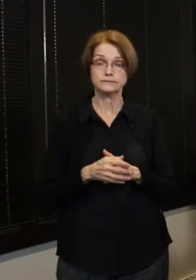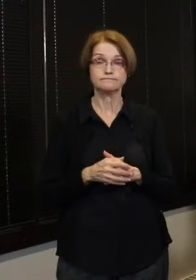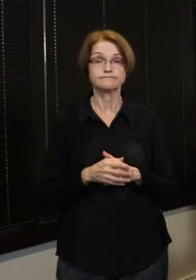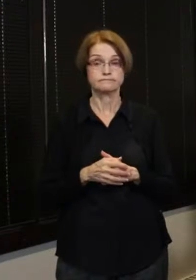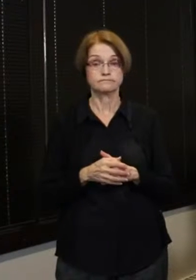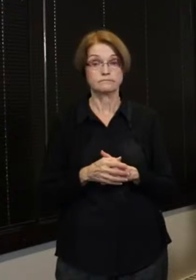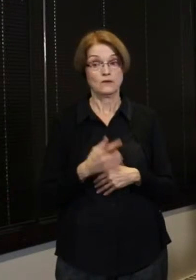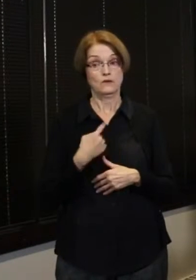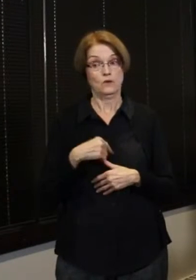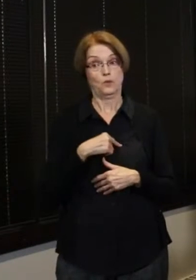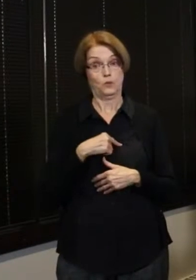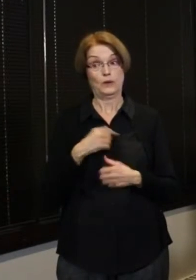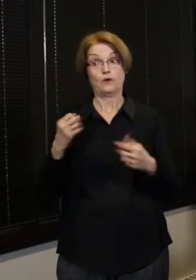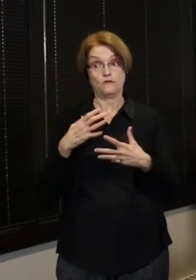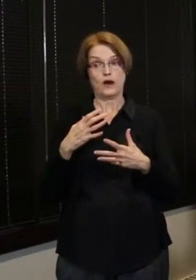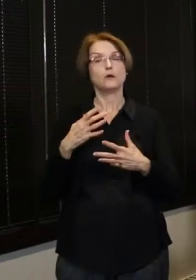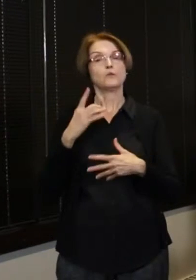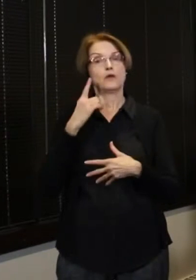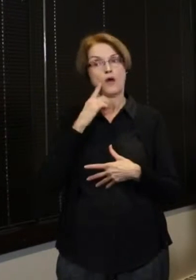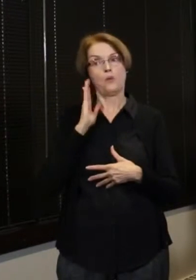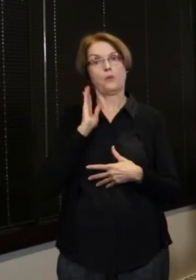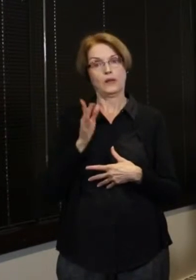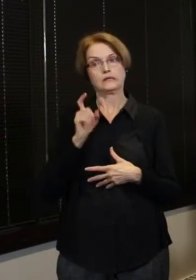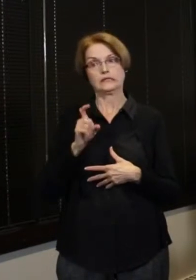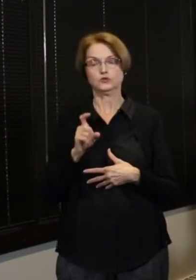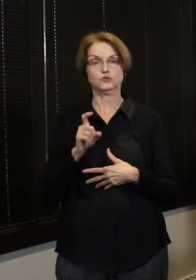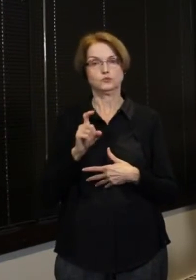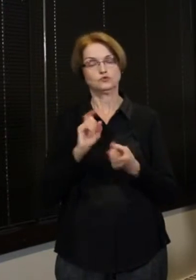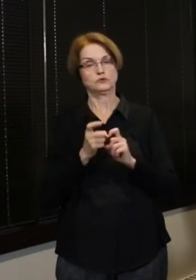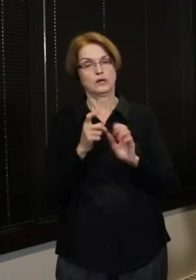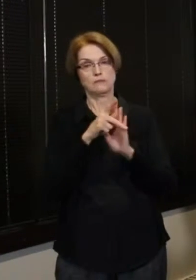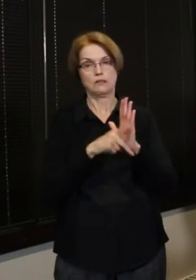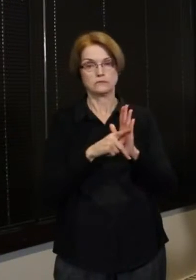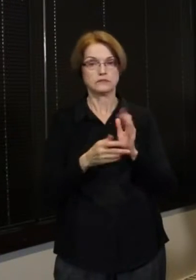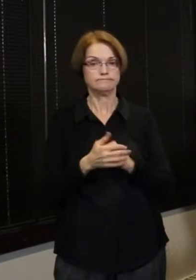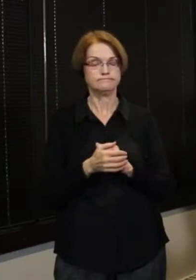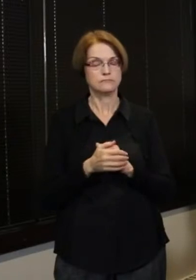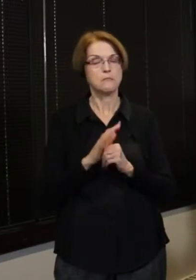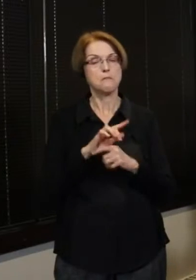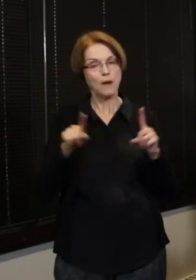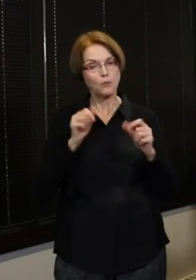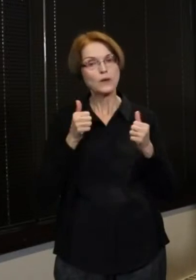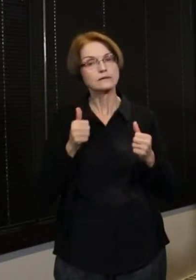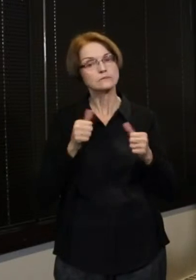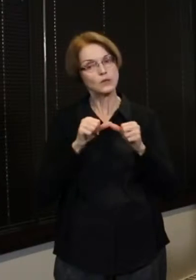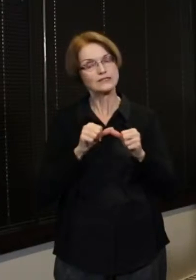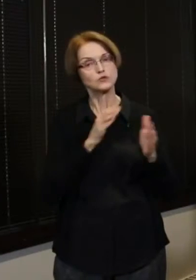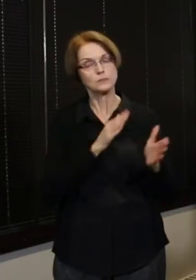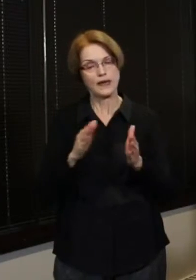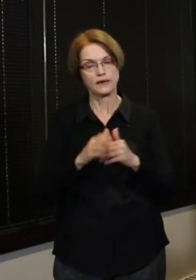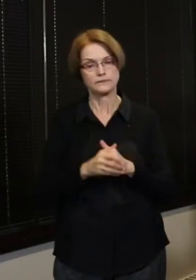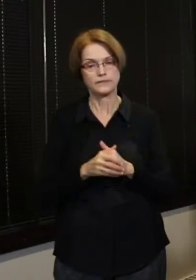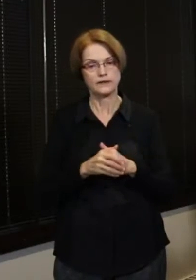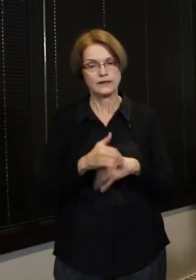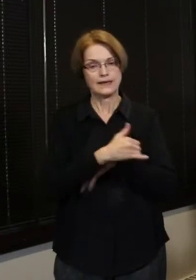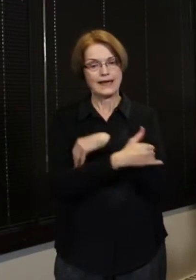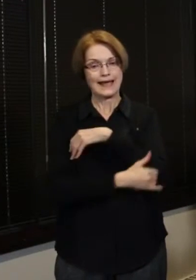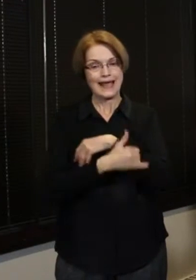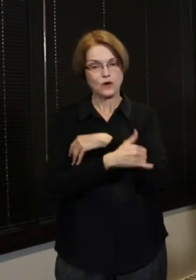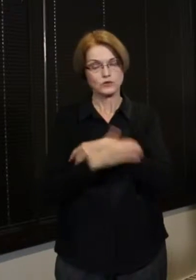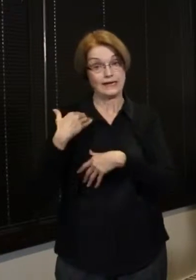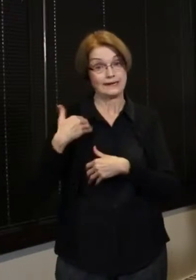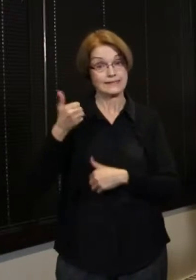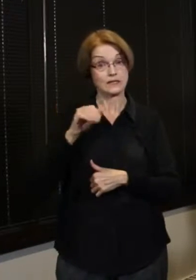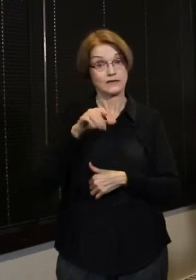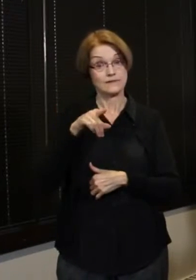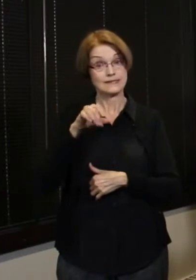were afraid that we were going to have to move in that direction. But we'll continue to plan. County Executive Sam Page has said now that